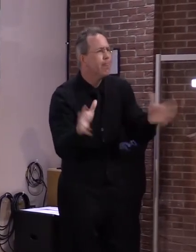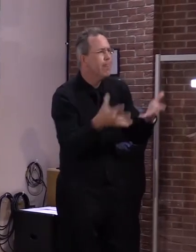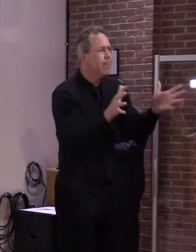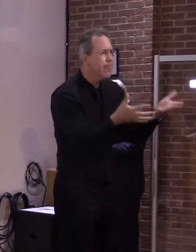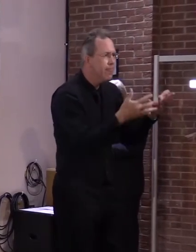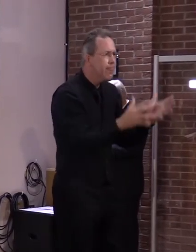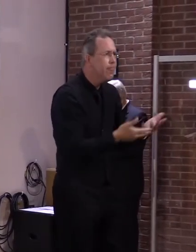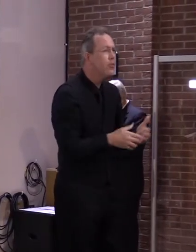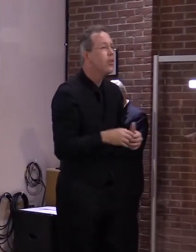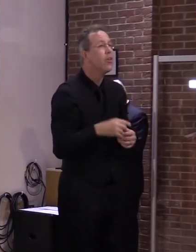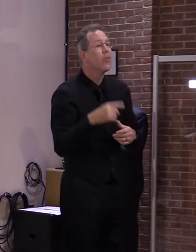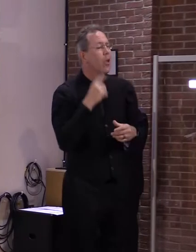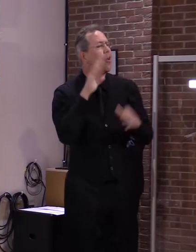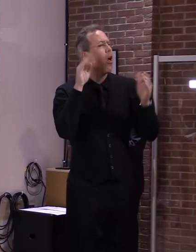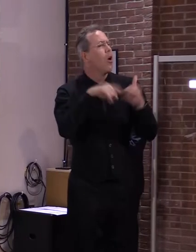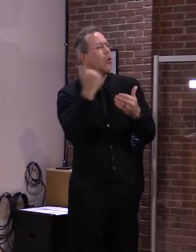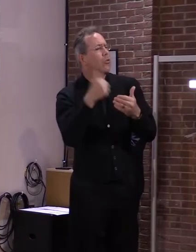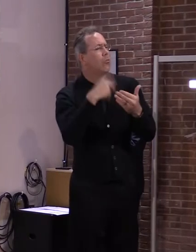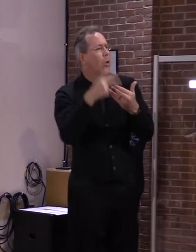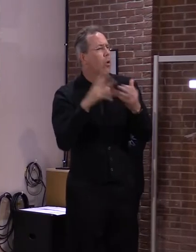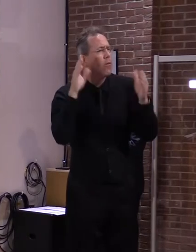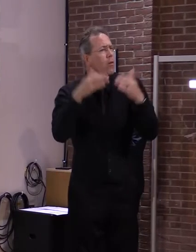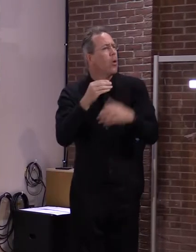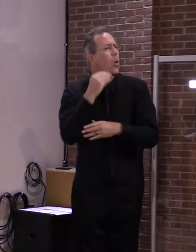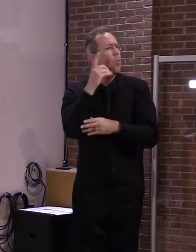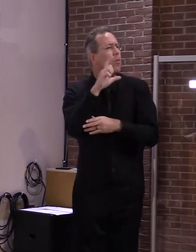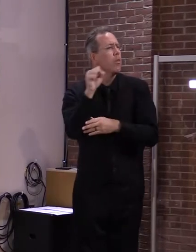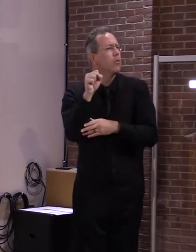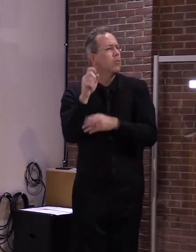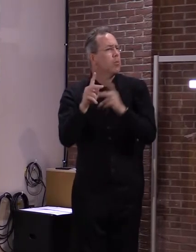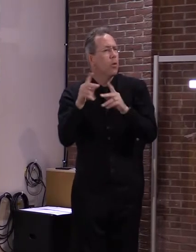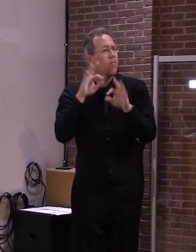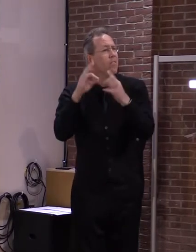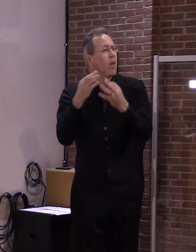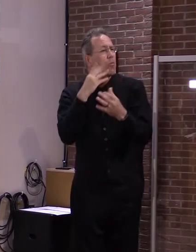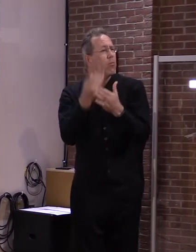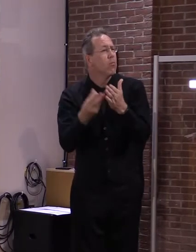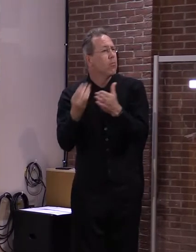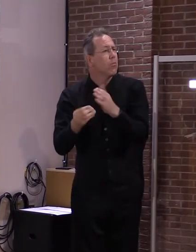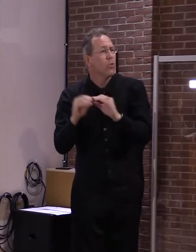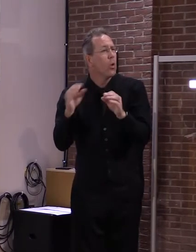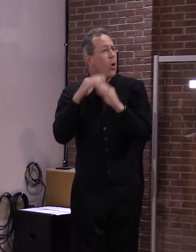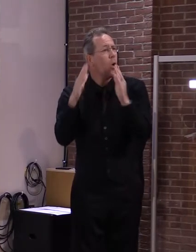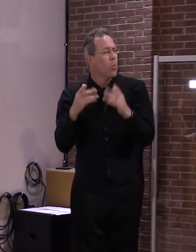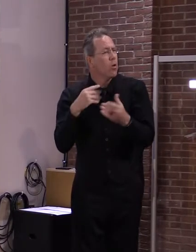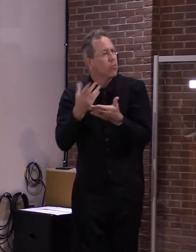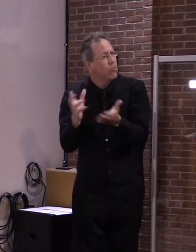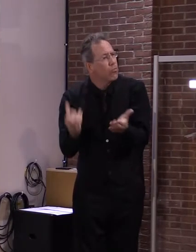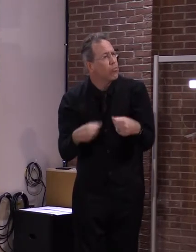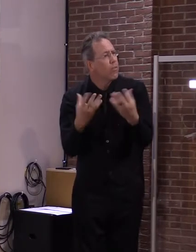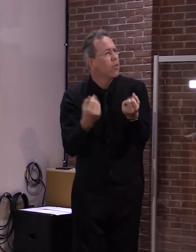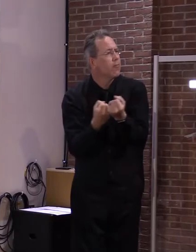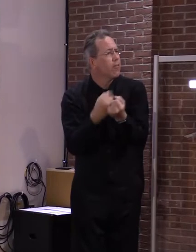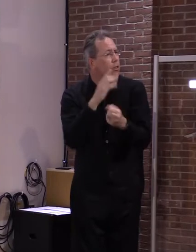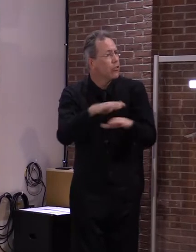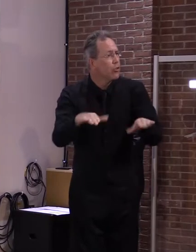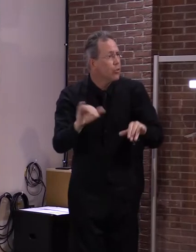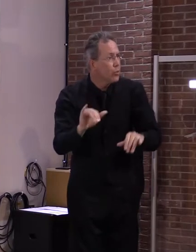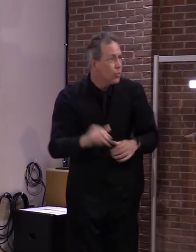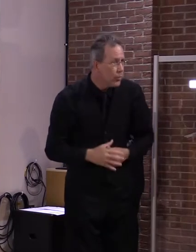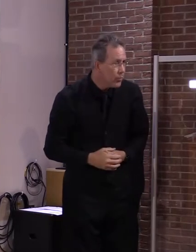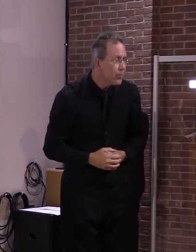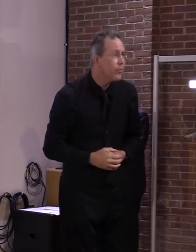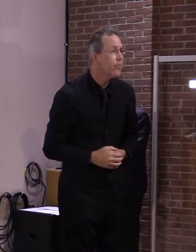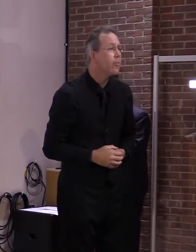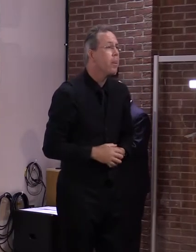up, a teen program working with local partners to help middle schoolers get experience setting up their own youth-run business, and a program providing mental